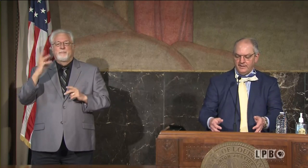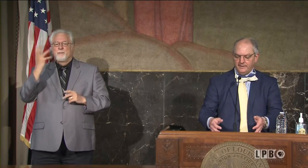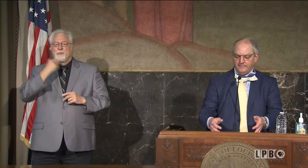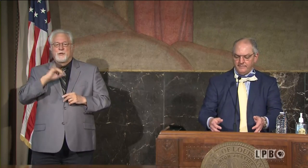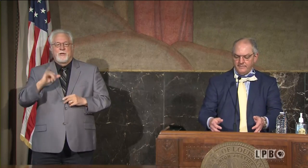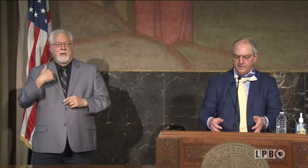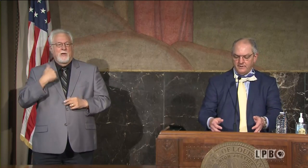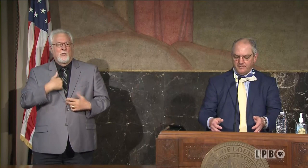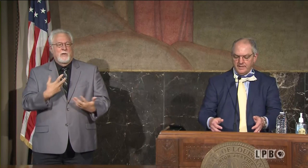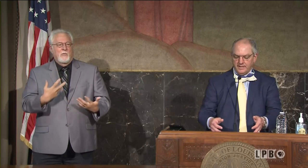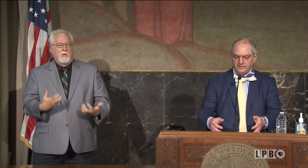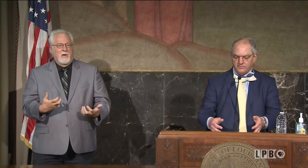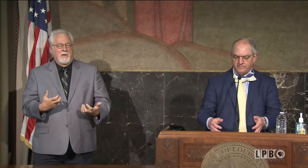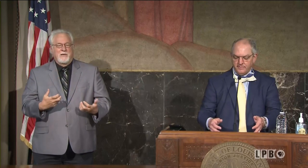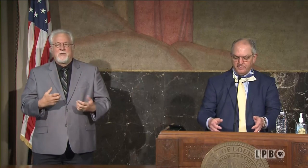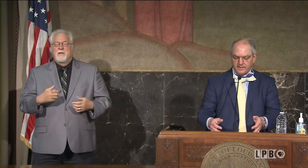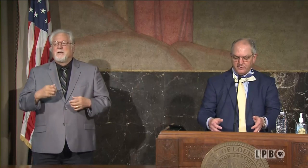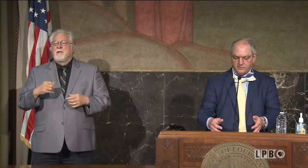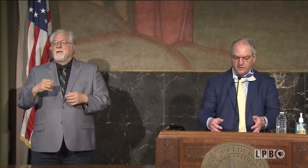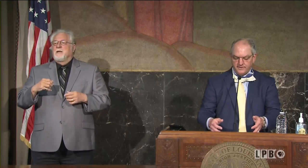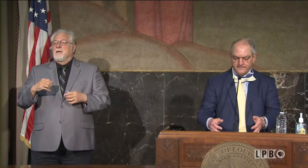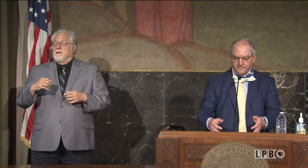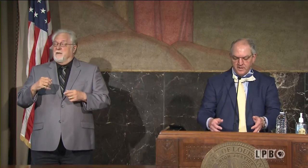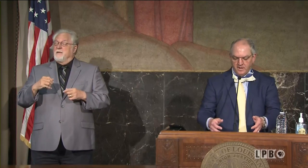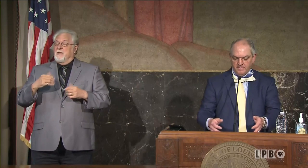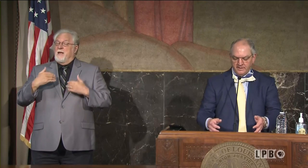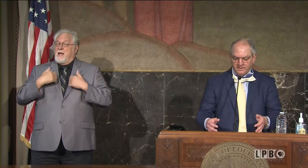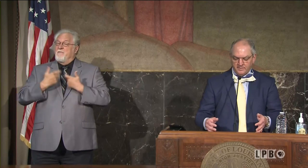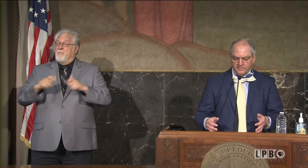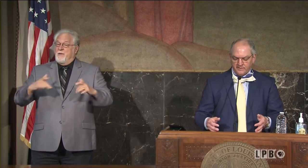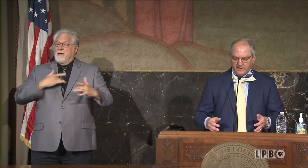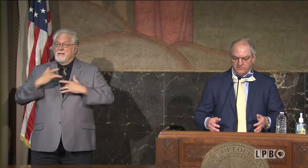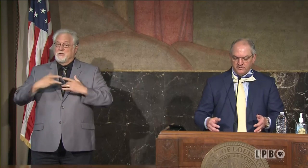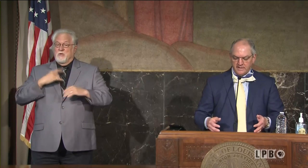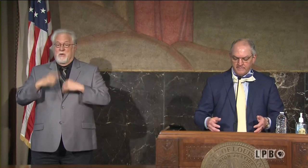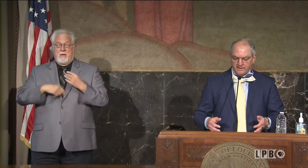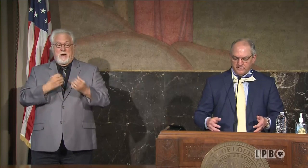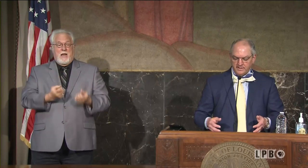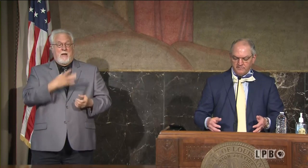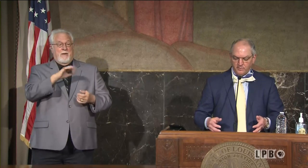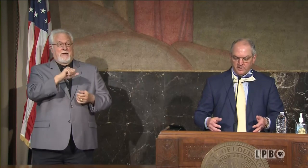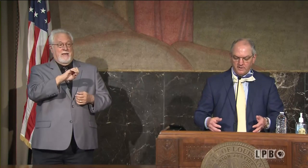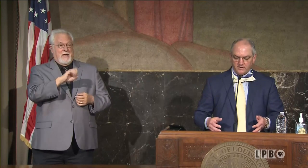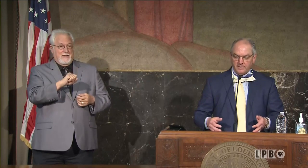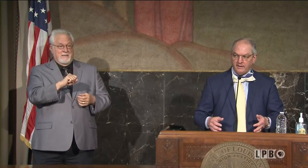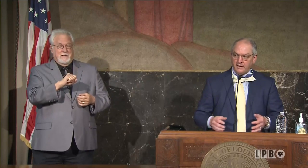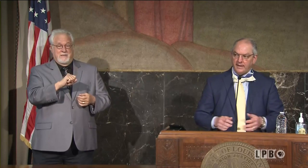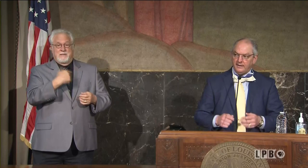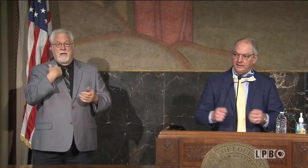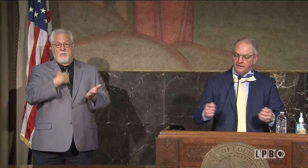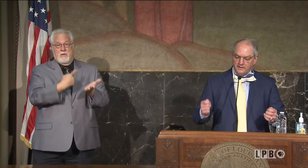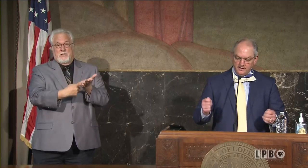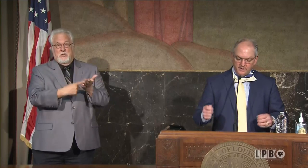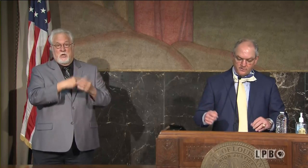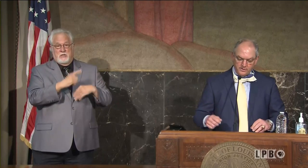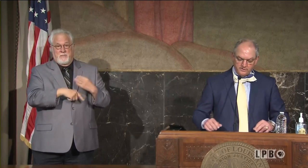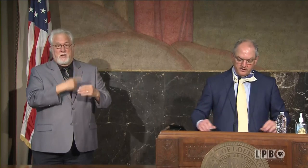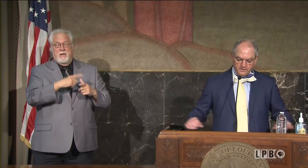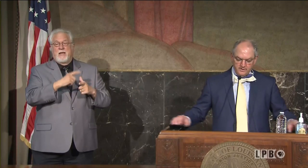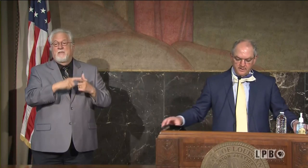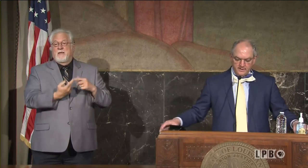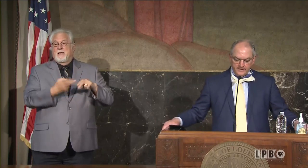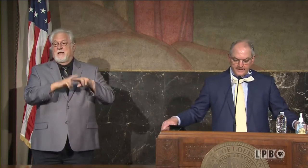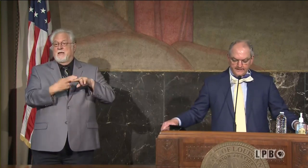be, and there's a big concern about the number of cases, that positivity we talked about, and the